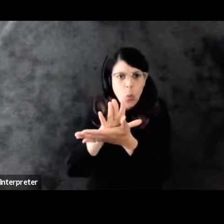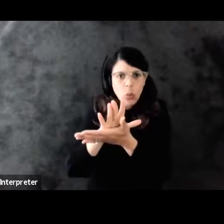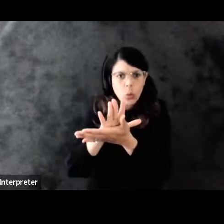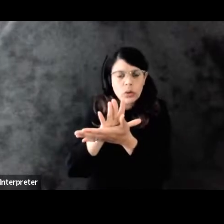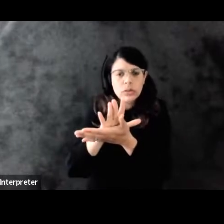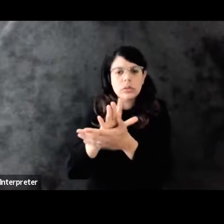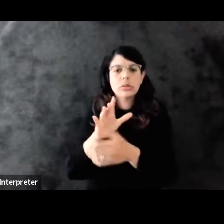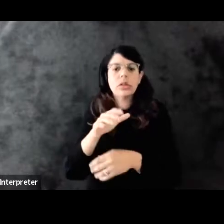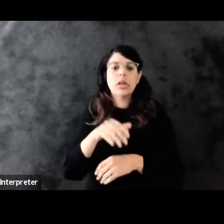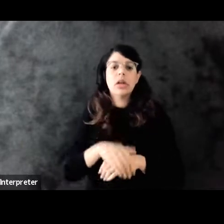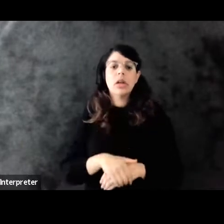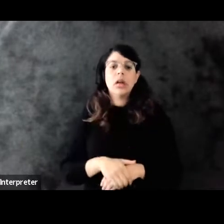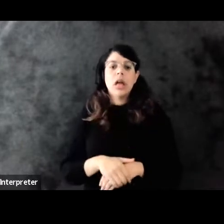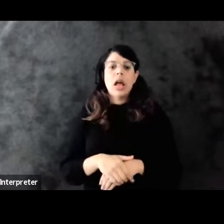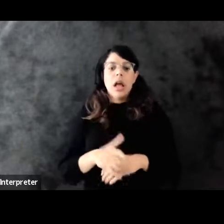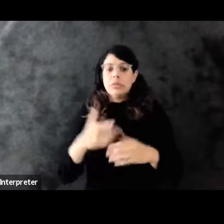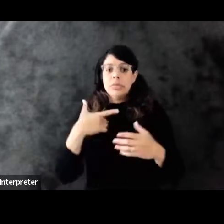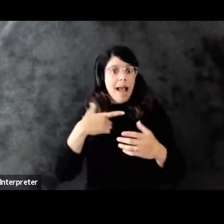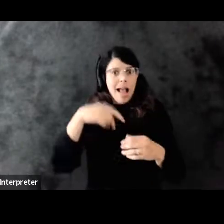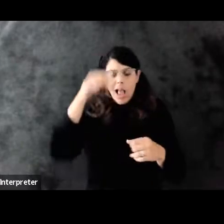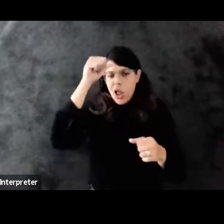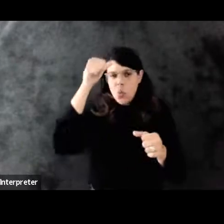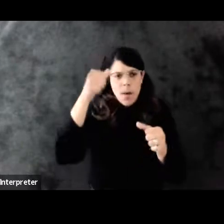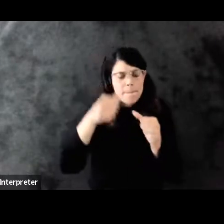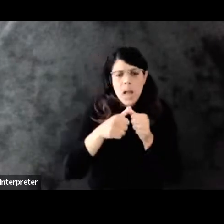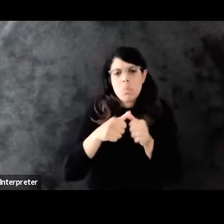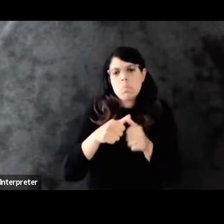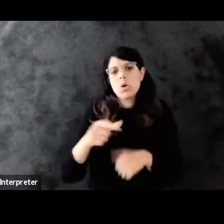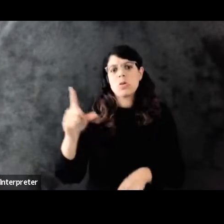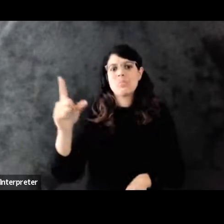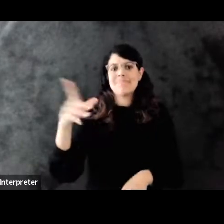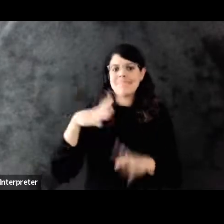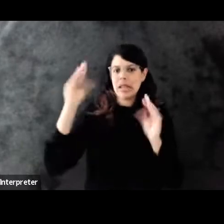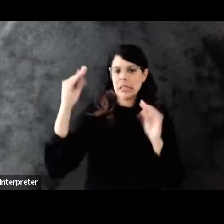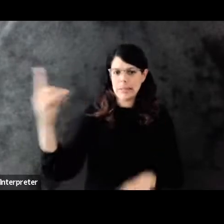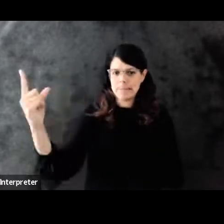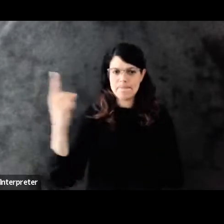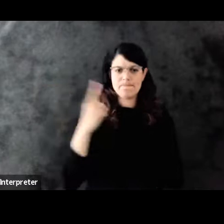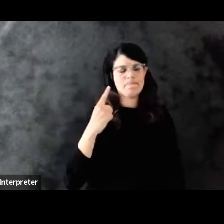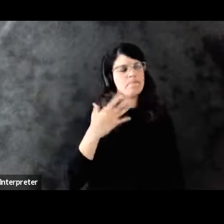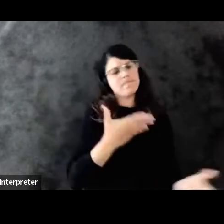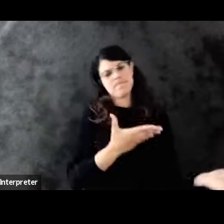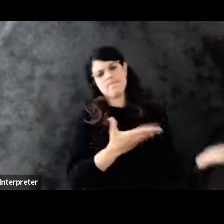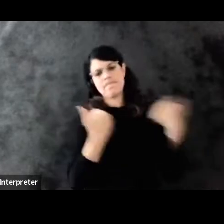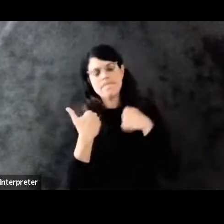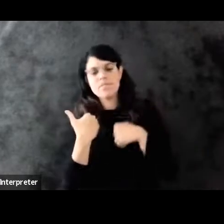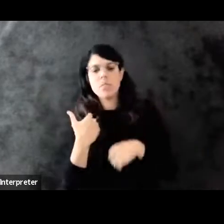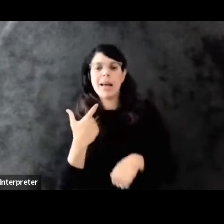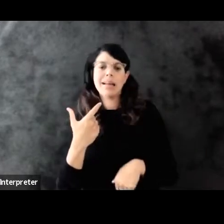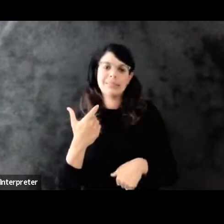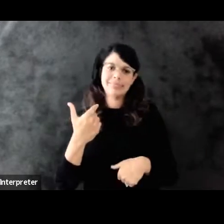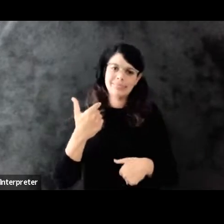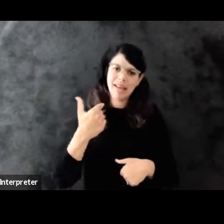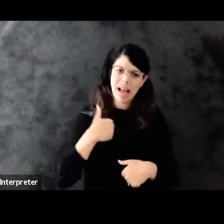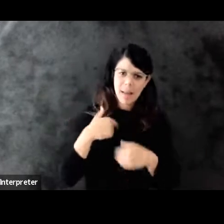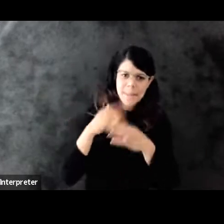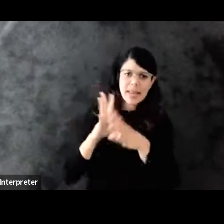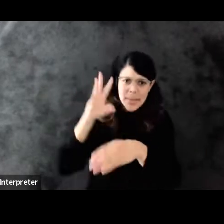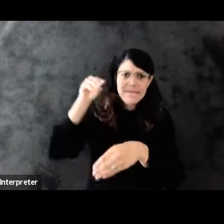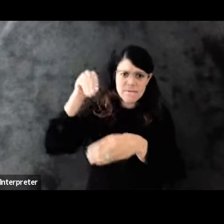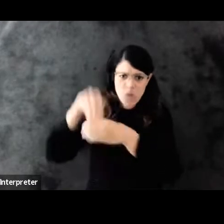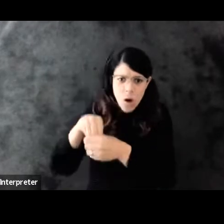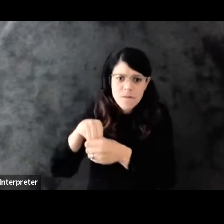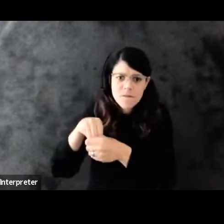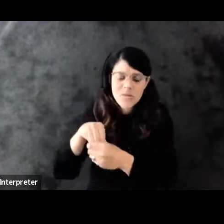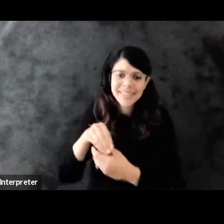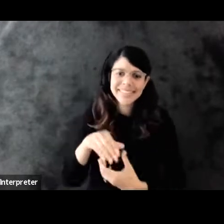and I became one of the organizers. And make a long story short, you can read about that, by the way, in my autobiography that I'm writing right